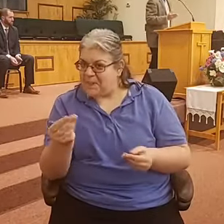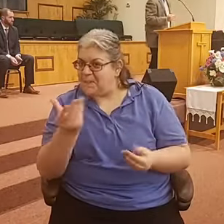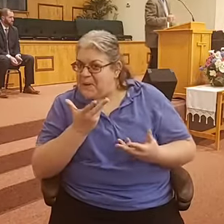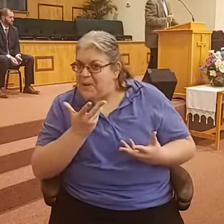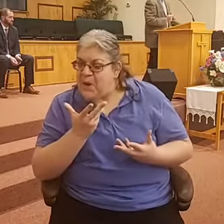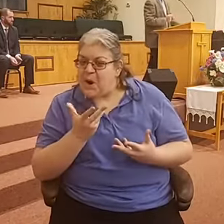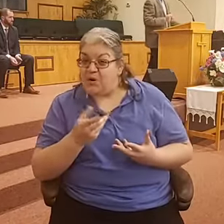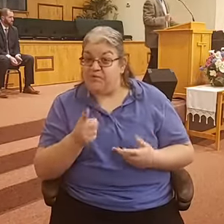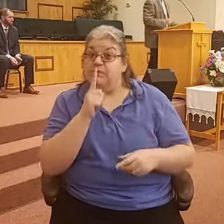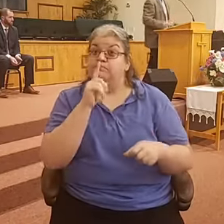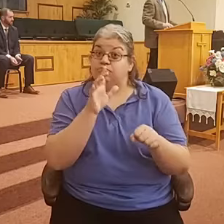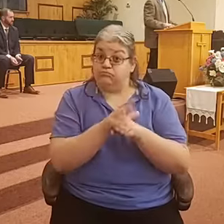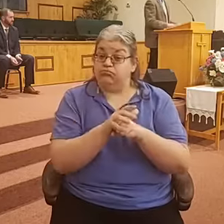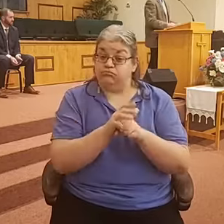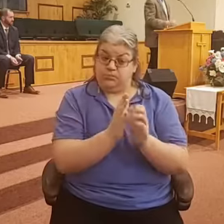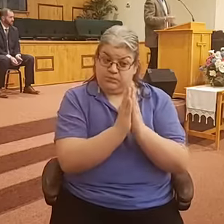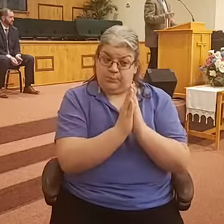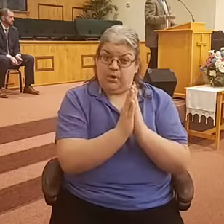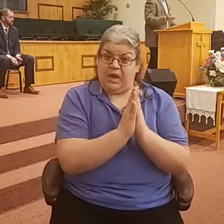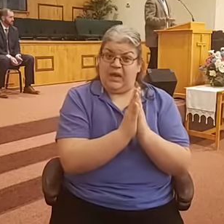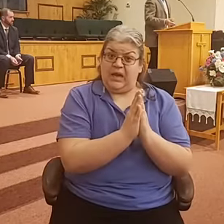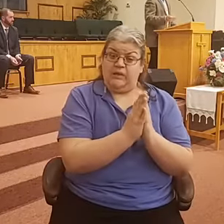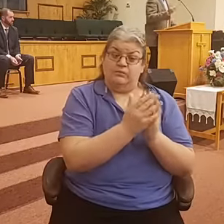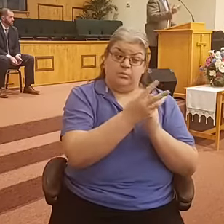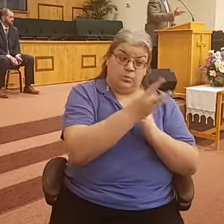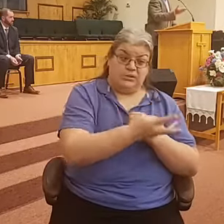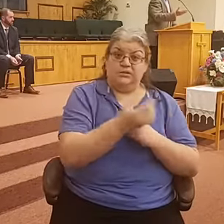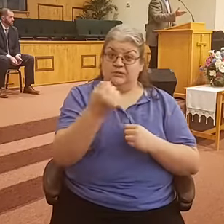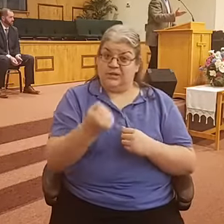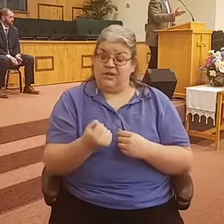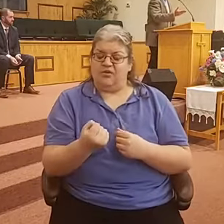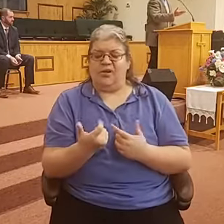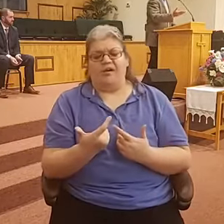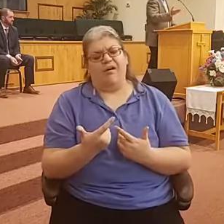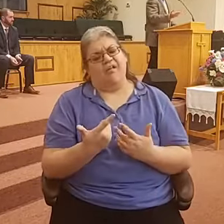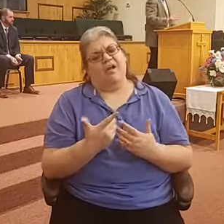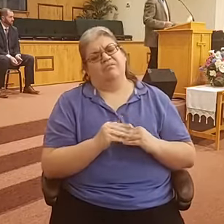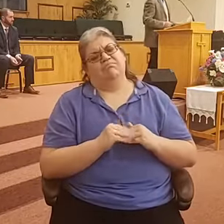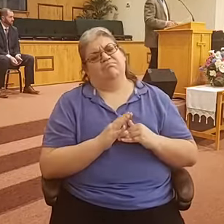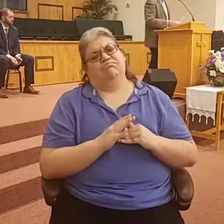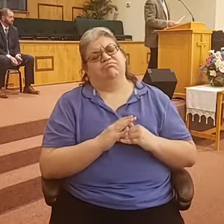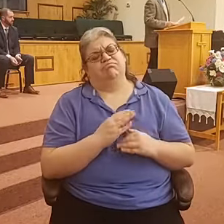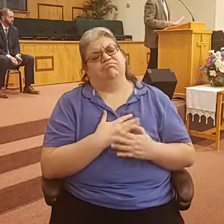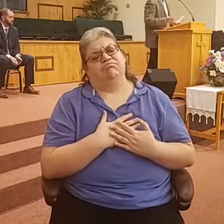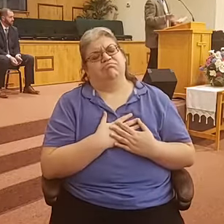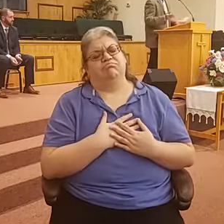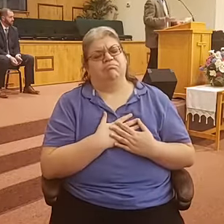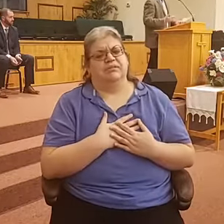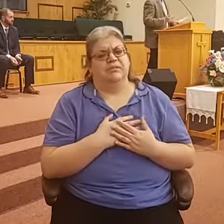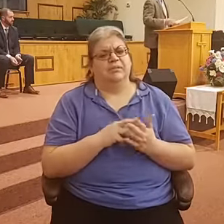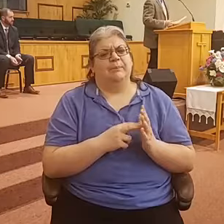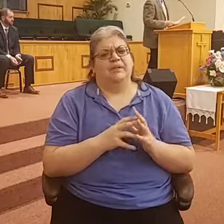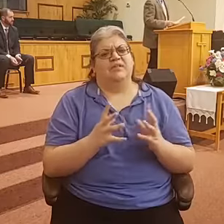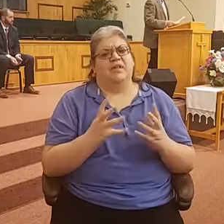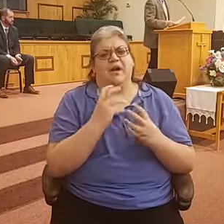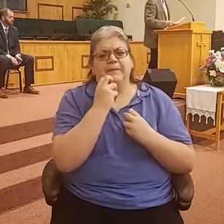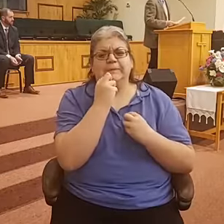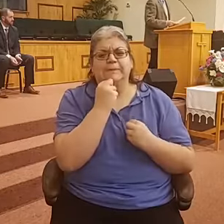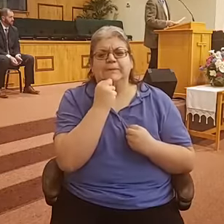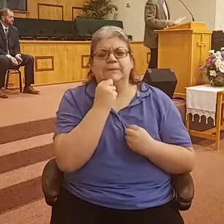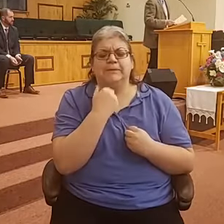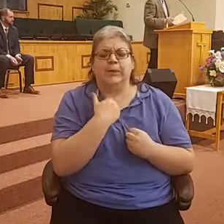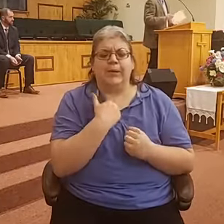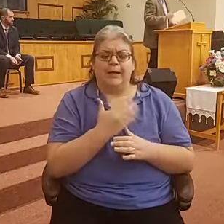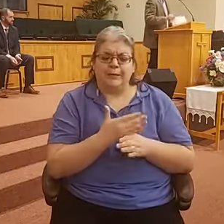made that commitment to pray, it means a lot. The very fact that I can share that with other people sometimes encourages other people to